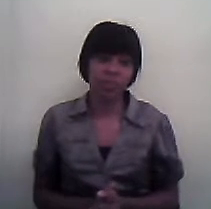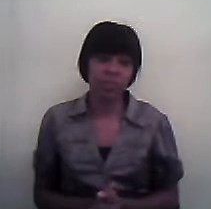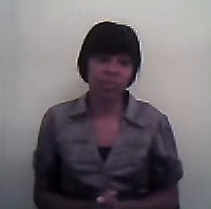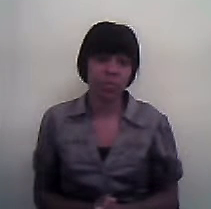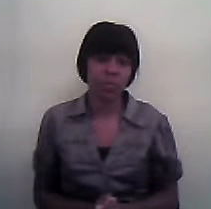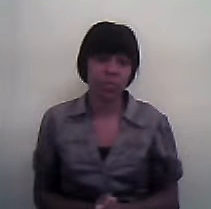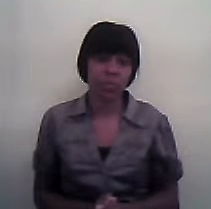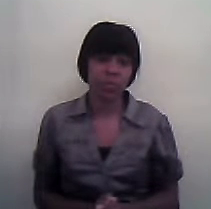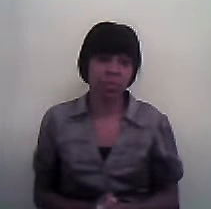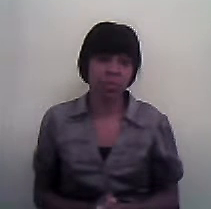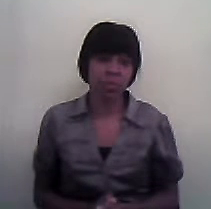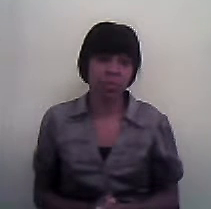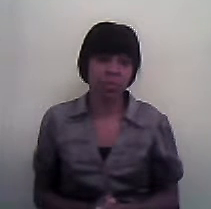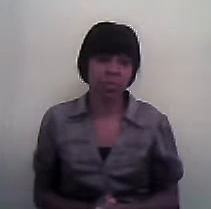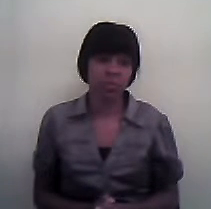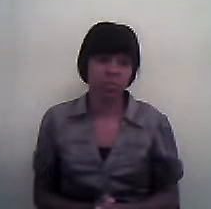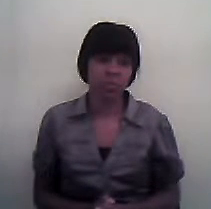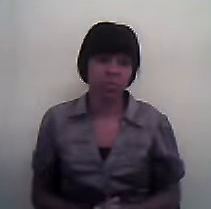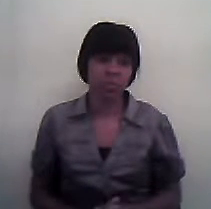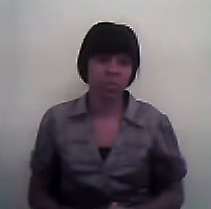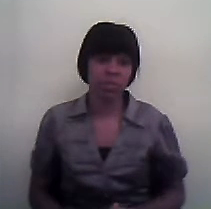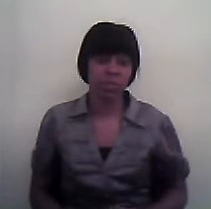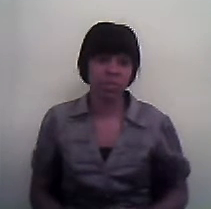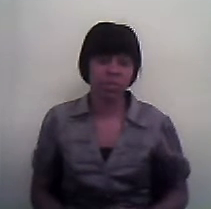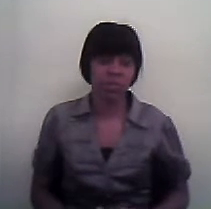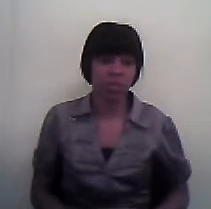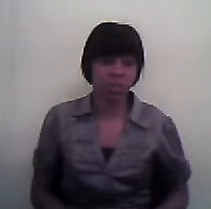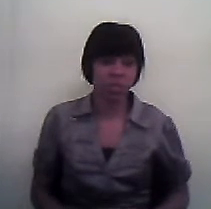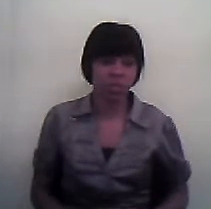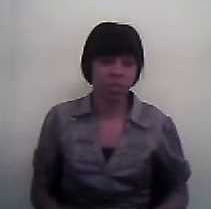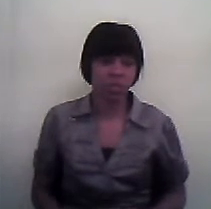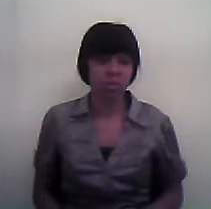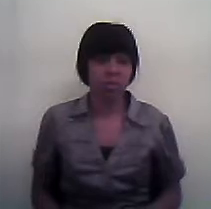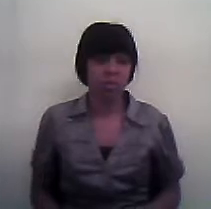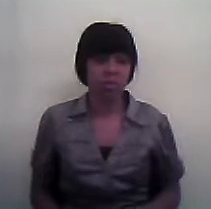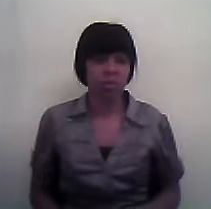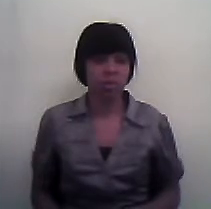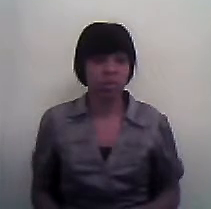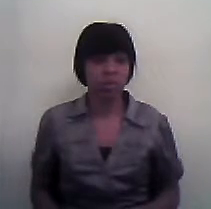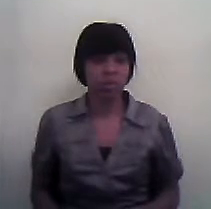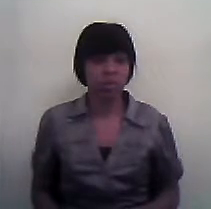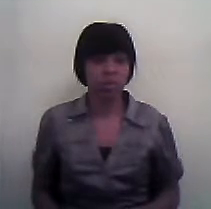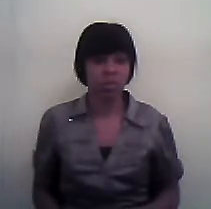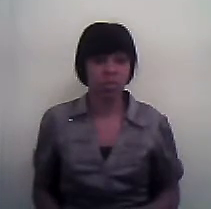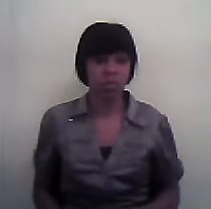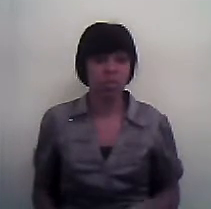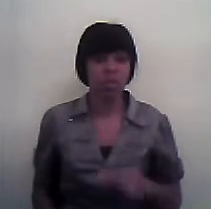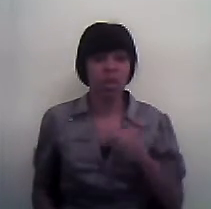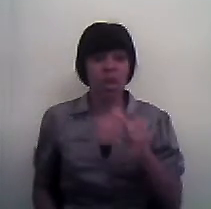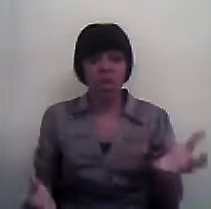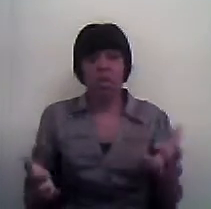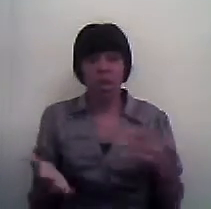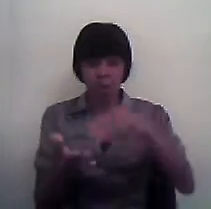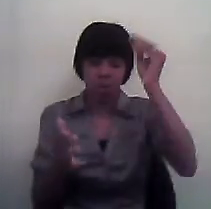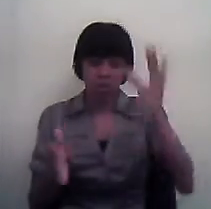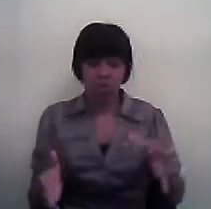into practice in a sort of academic way. Instead of just reading a paragraph and writing down the main idea, now they're doing it